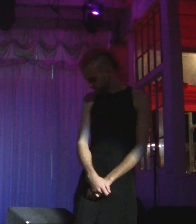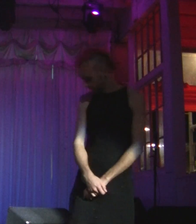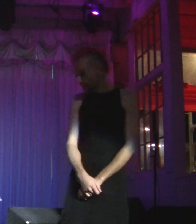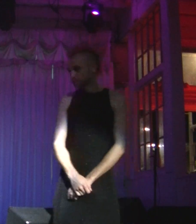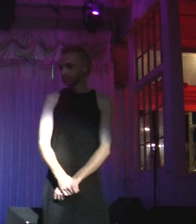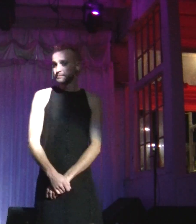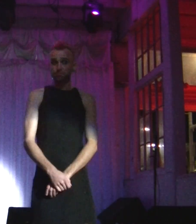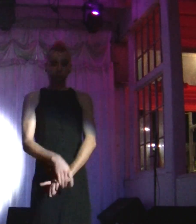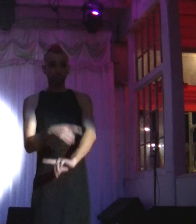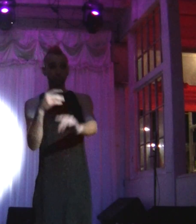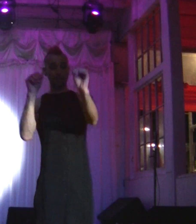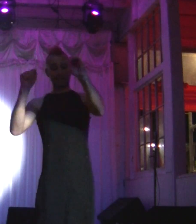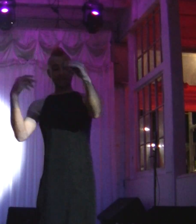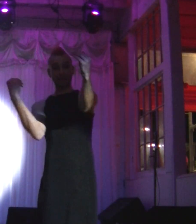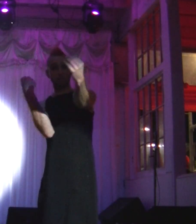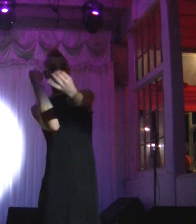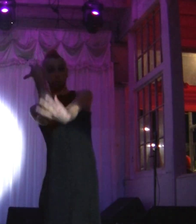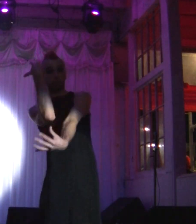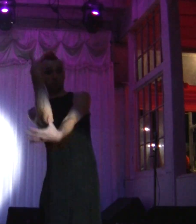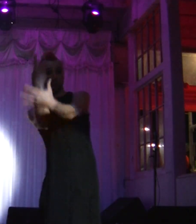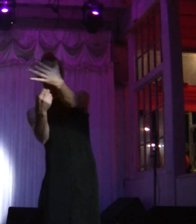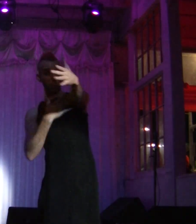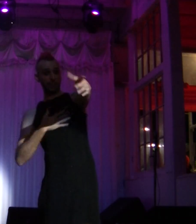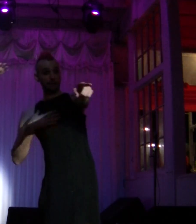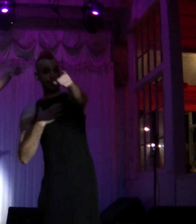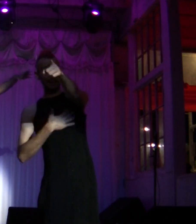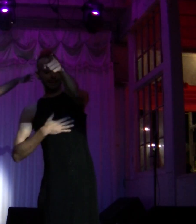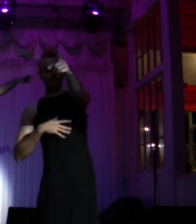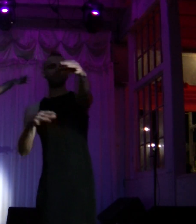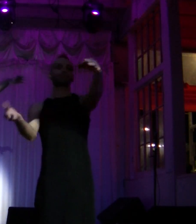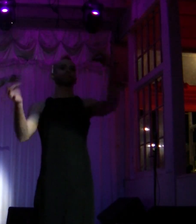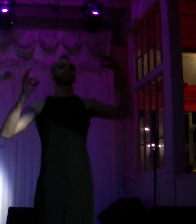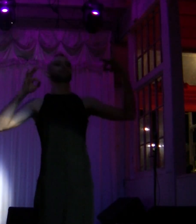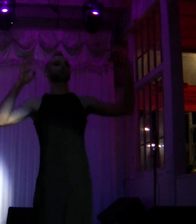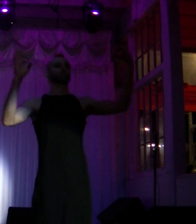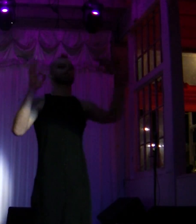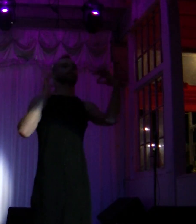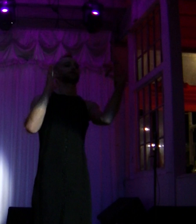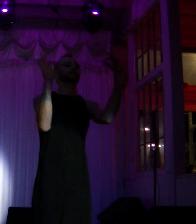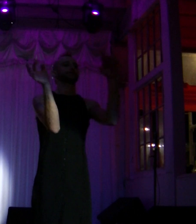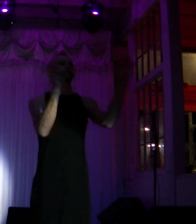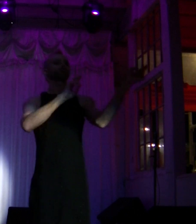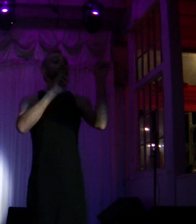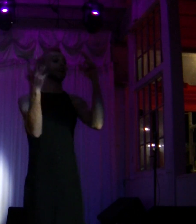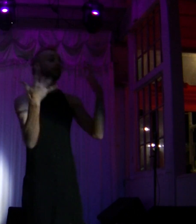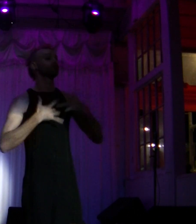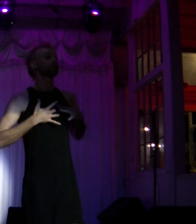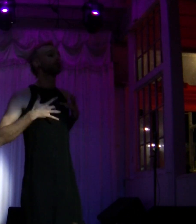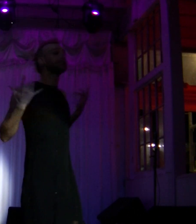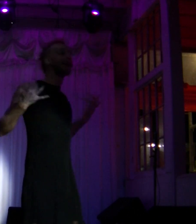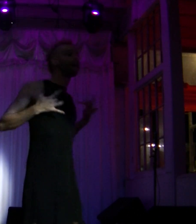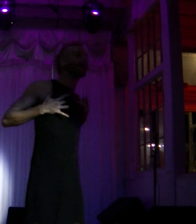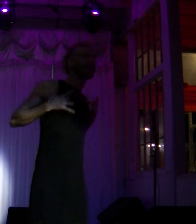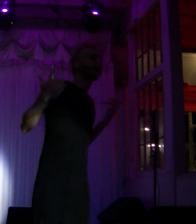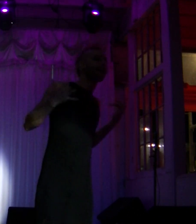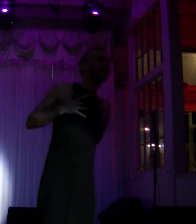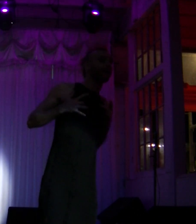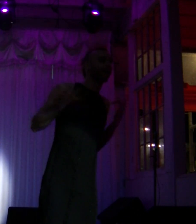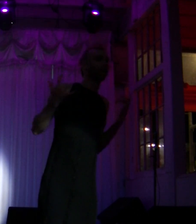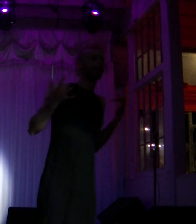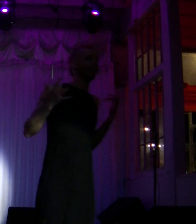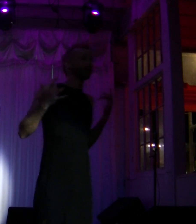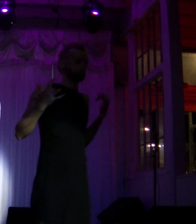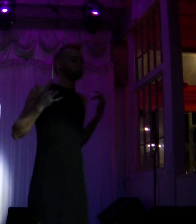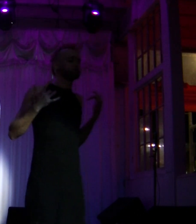Is it okay? Can you put the light on me? I got you. Now I can't see shit. What's good, everybody? How y'all